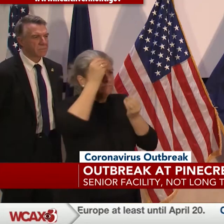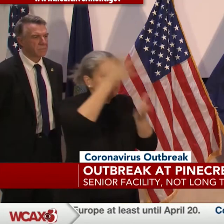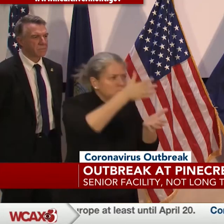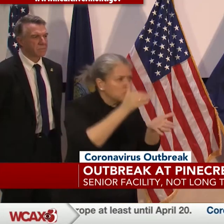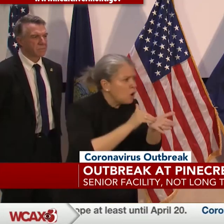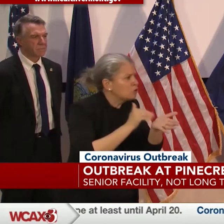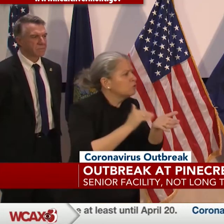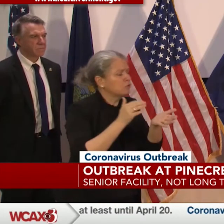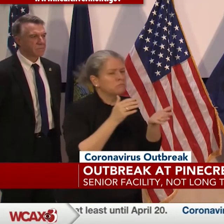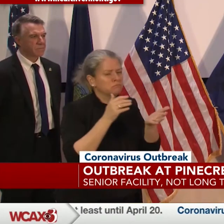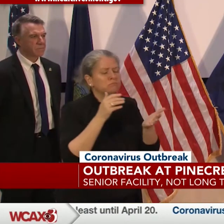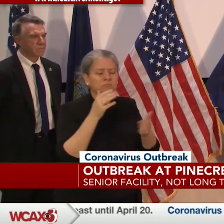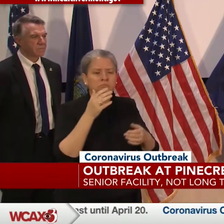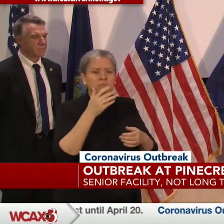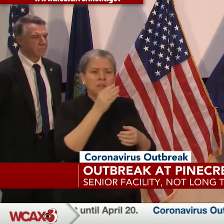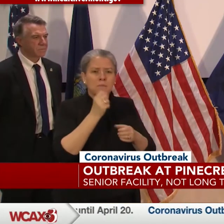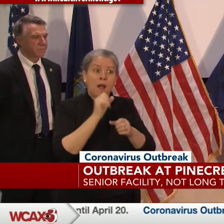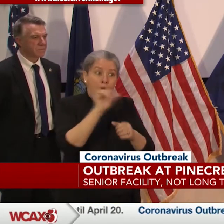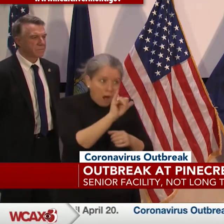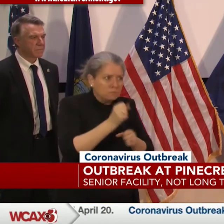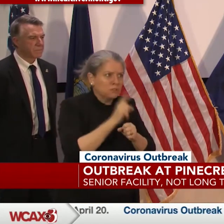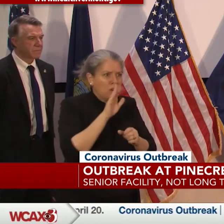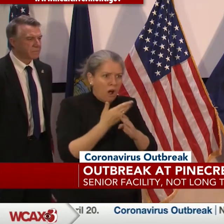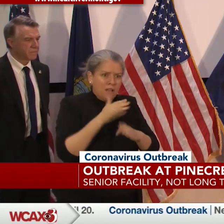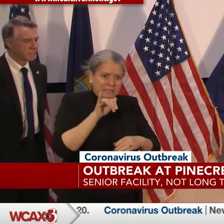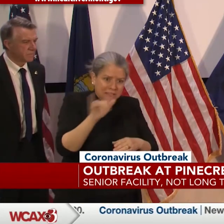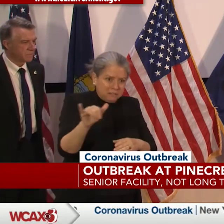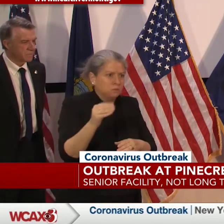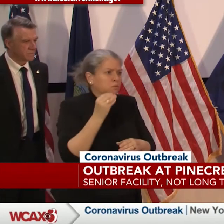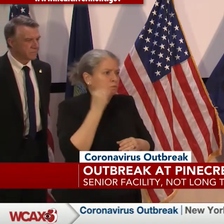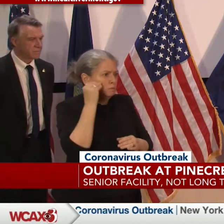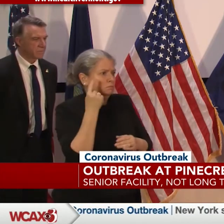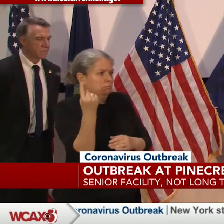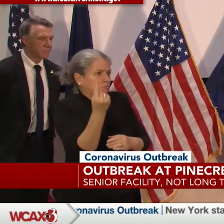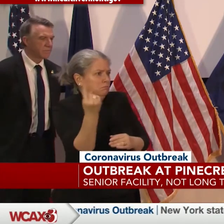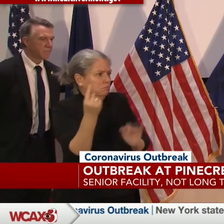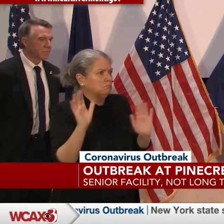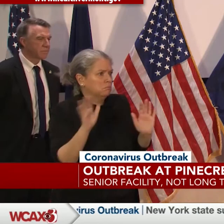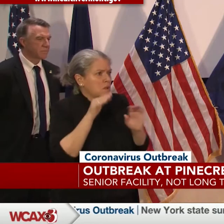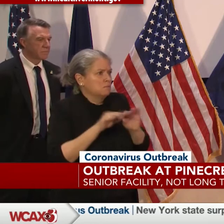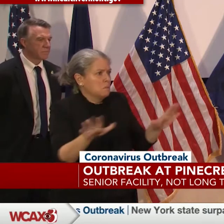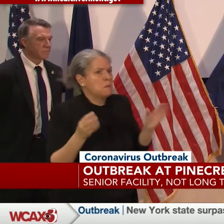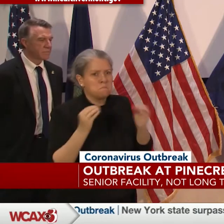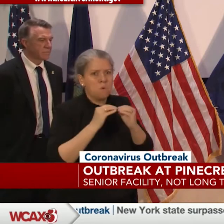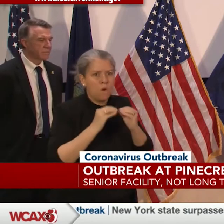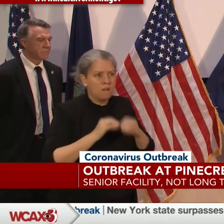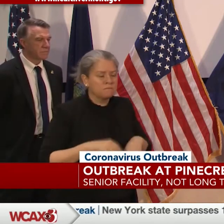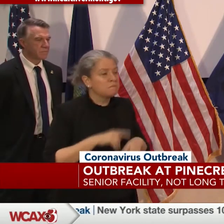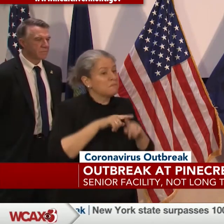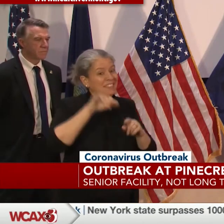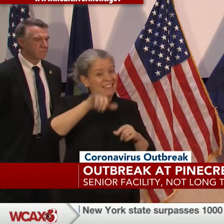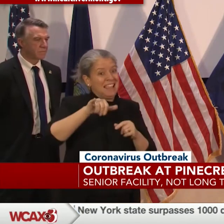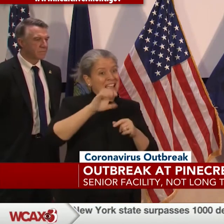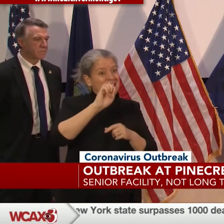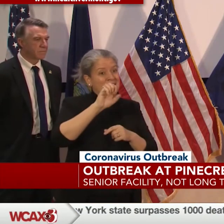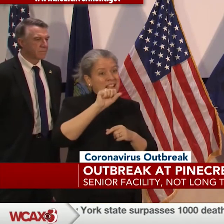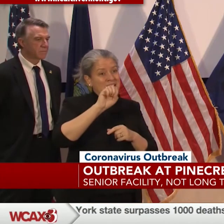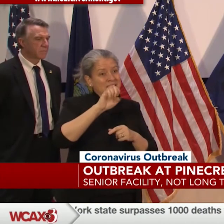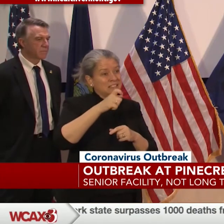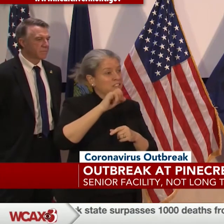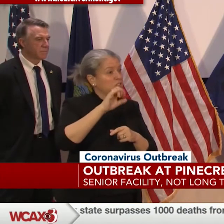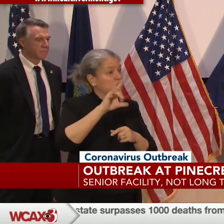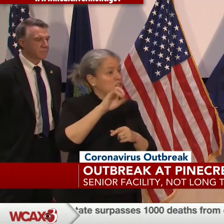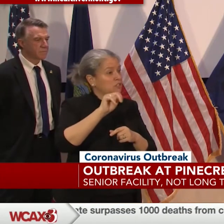and make sure they are all isolating as is appropriate. This is ongoing, and obviously